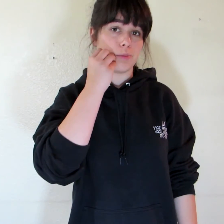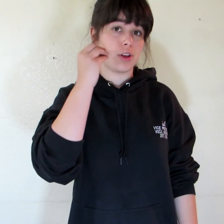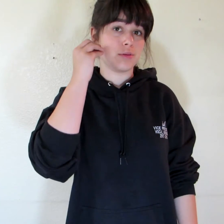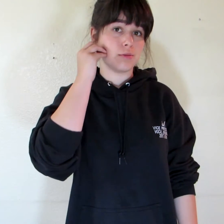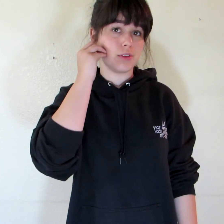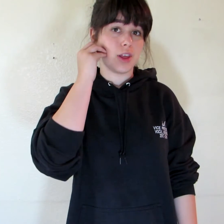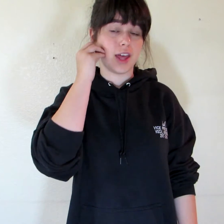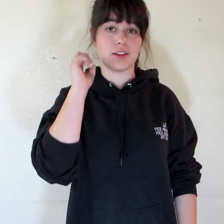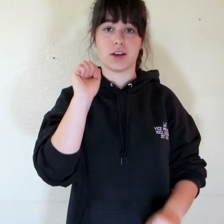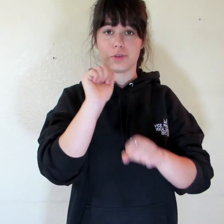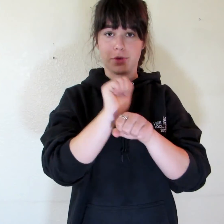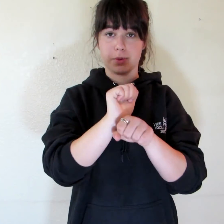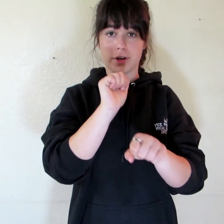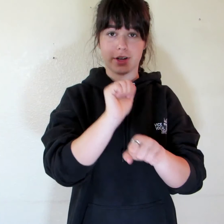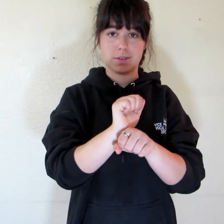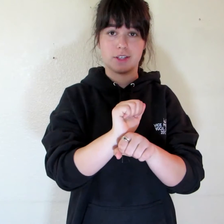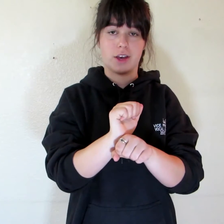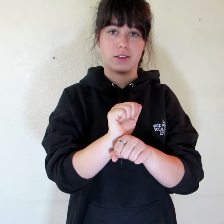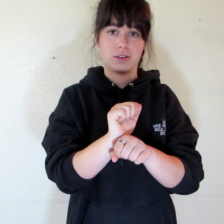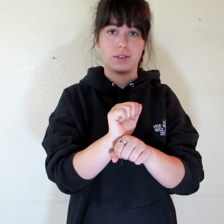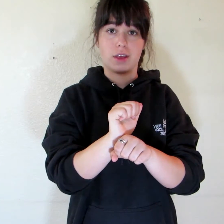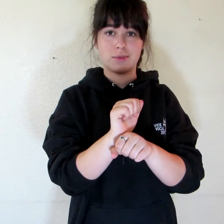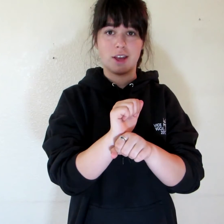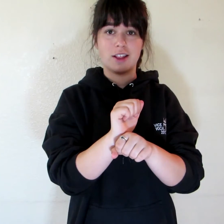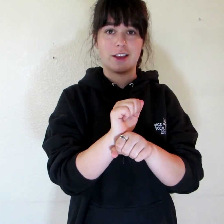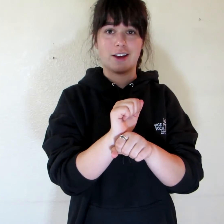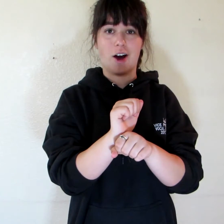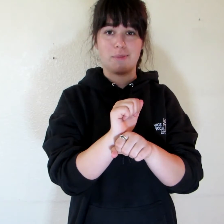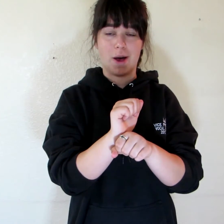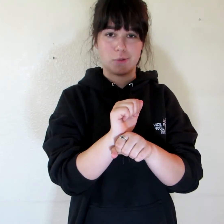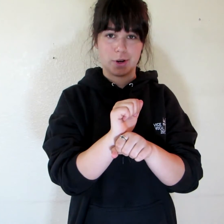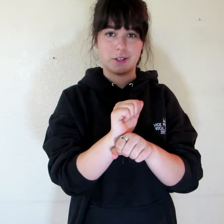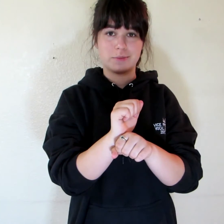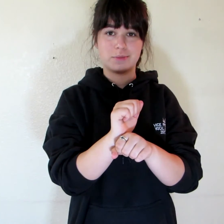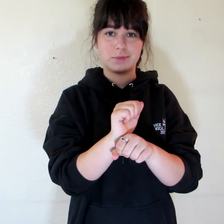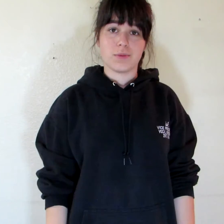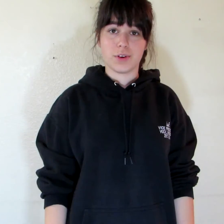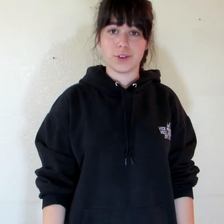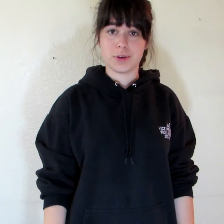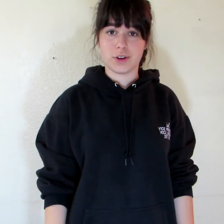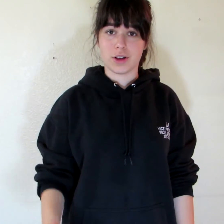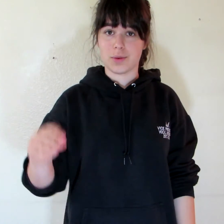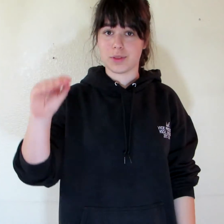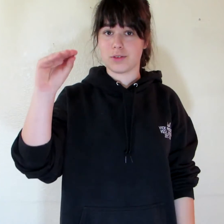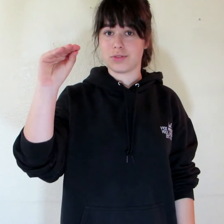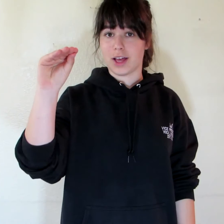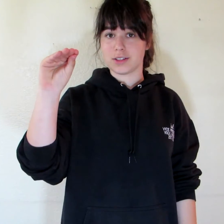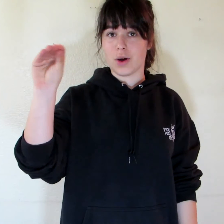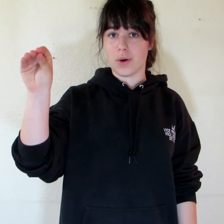home and the sign for work together, like a compound word. First, you'll be starting out with a flattened O